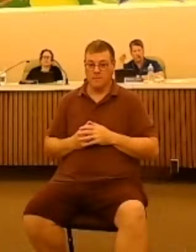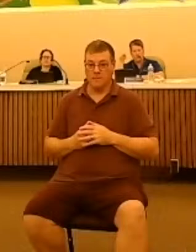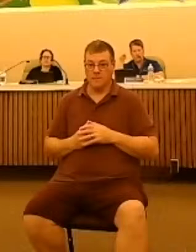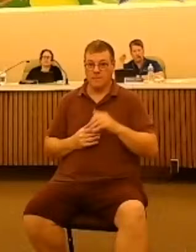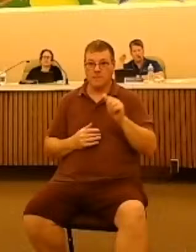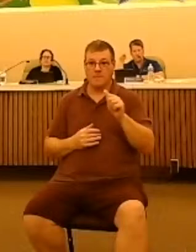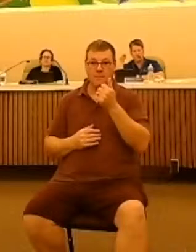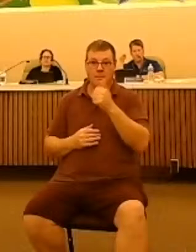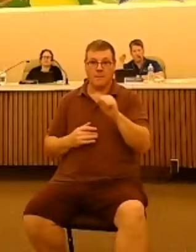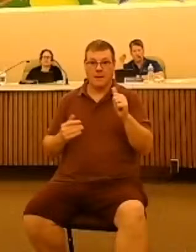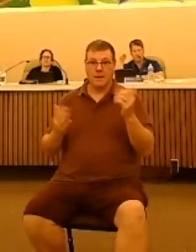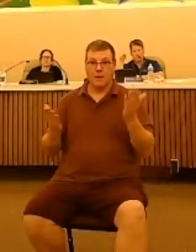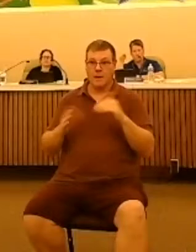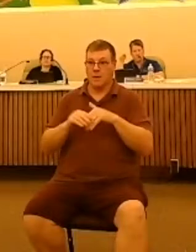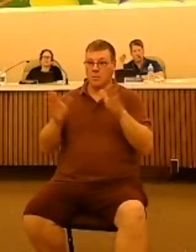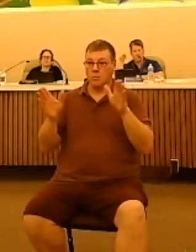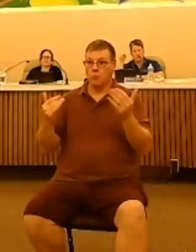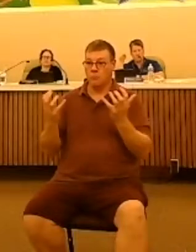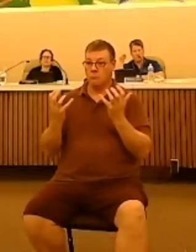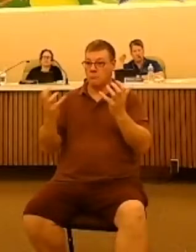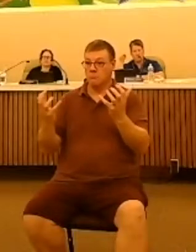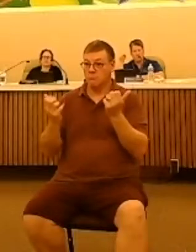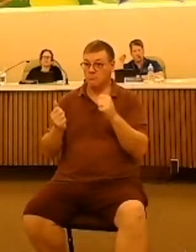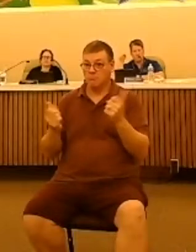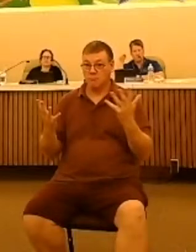Anyone in the room?